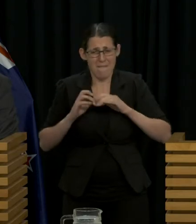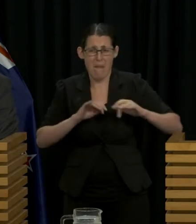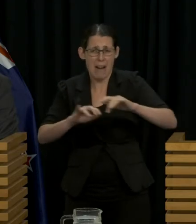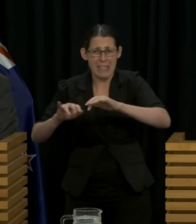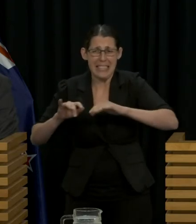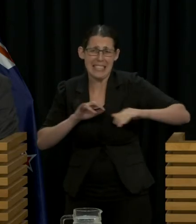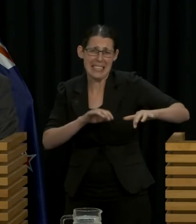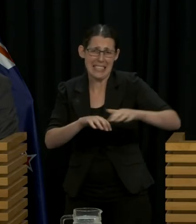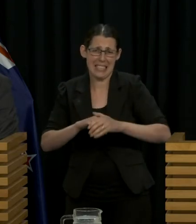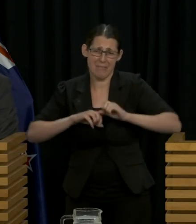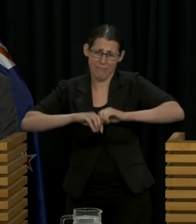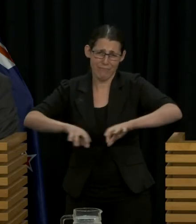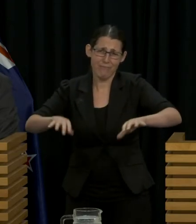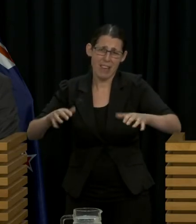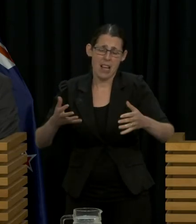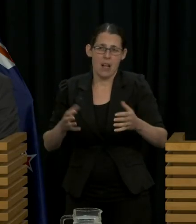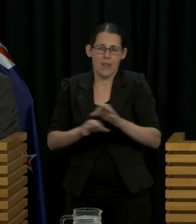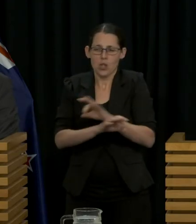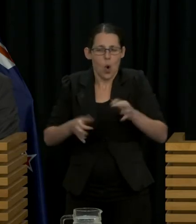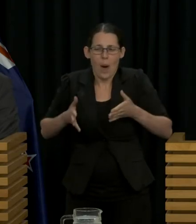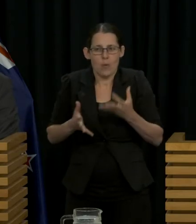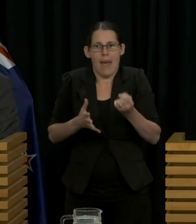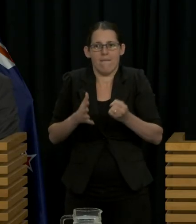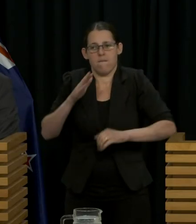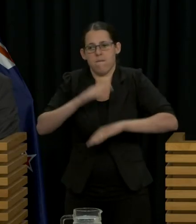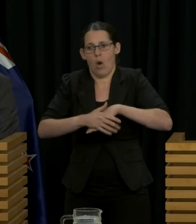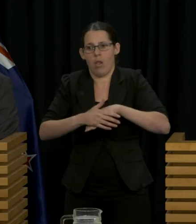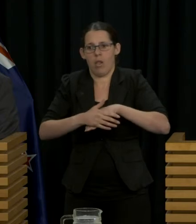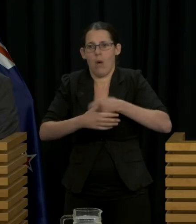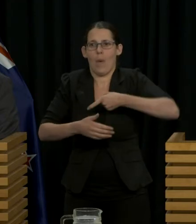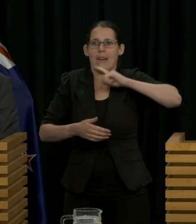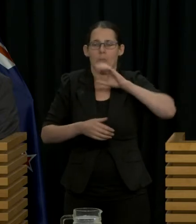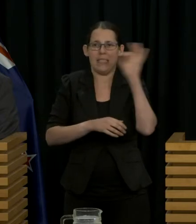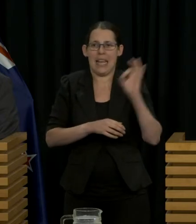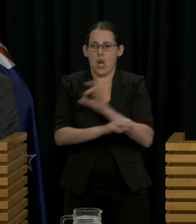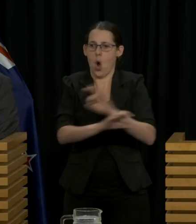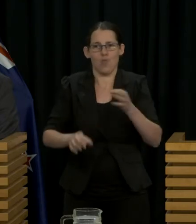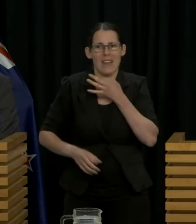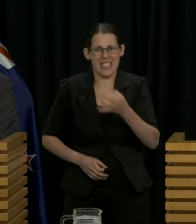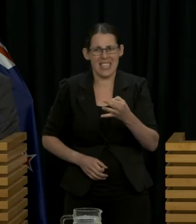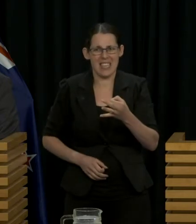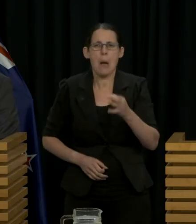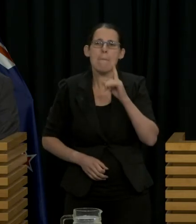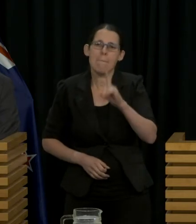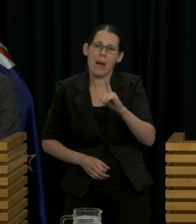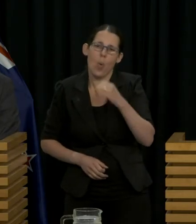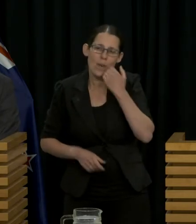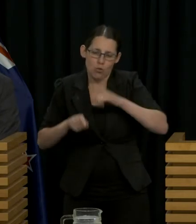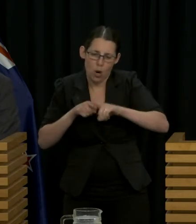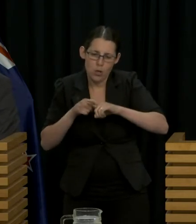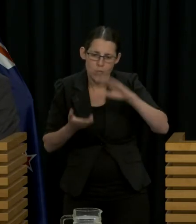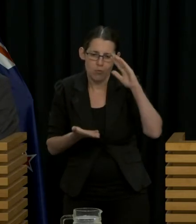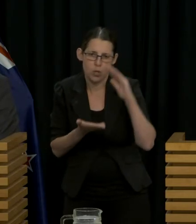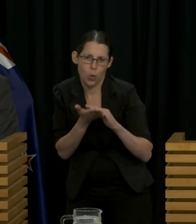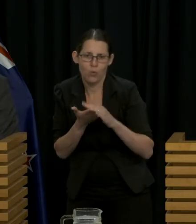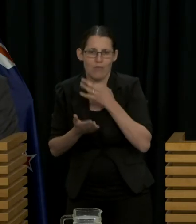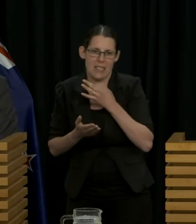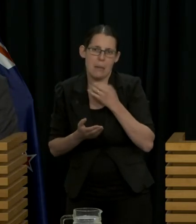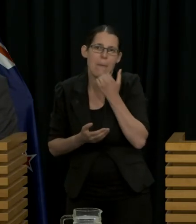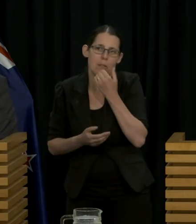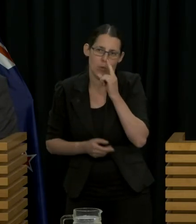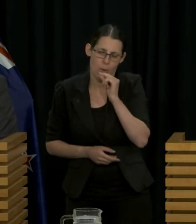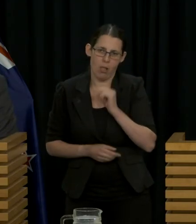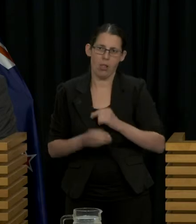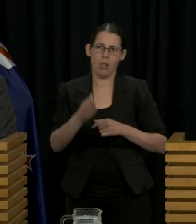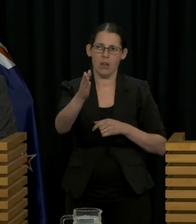have an absolutely risk-free system, but we always look for where we can make the risk as small as possible. Do you regret not doing that earlier then, bringing